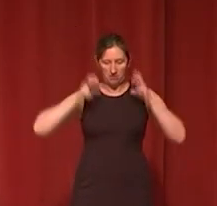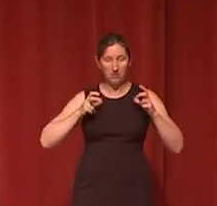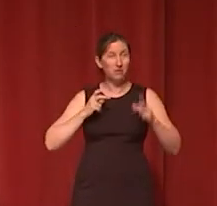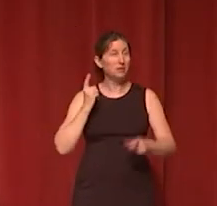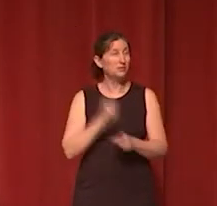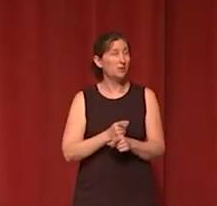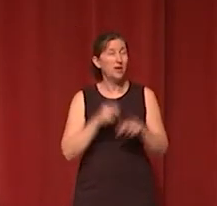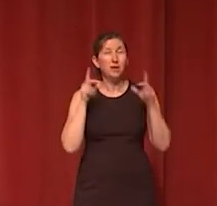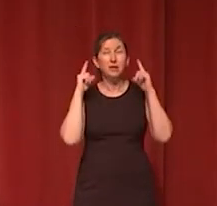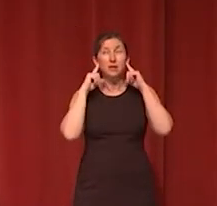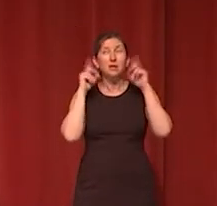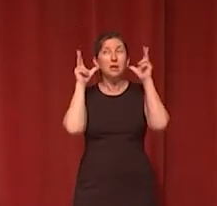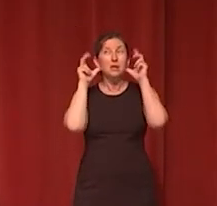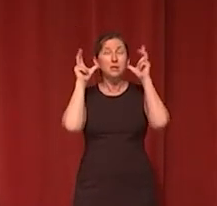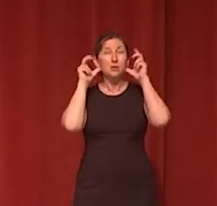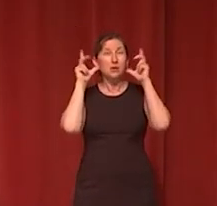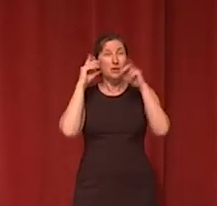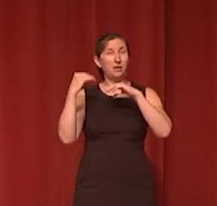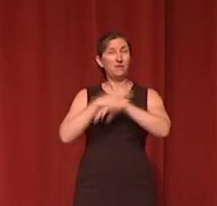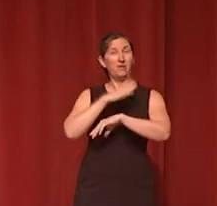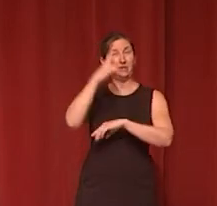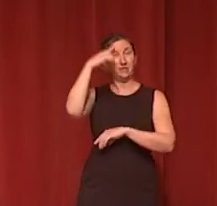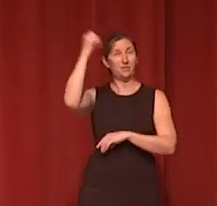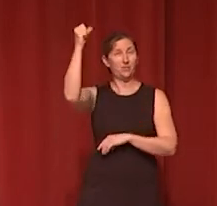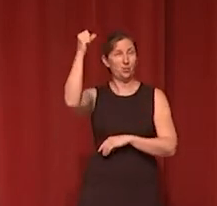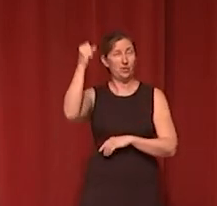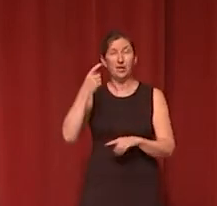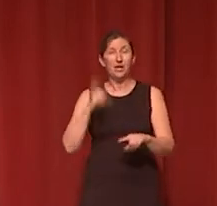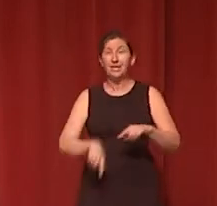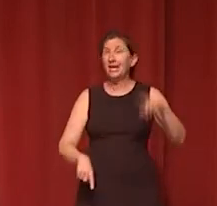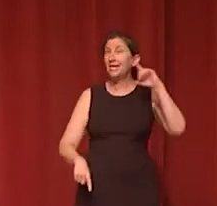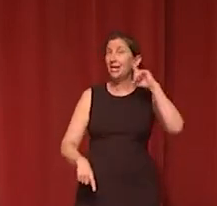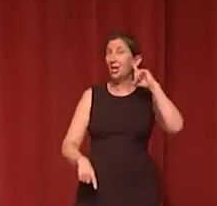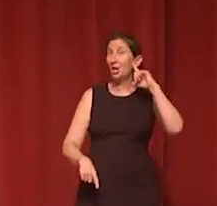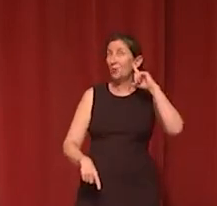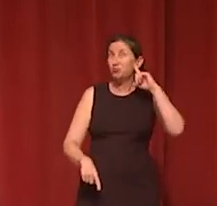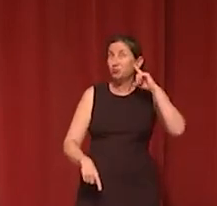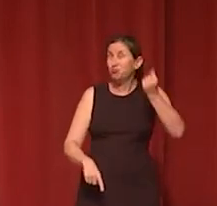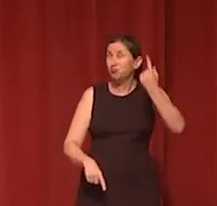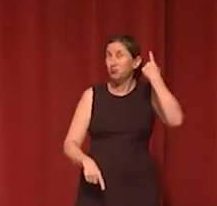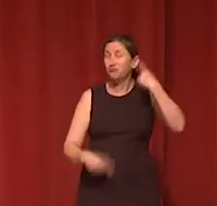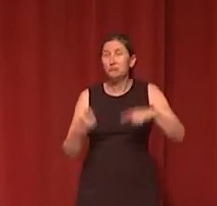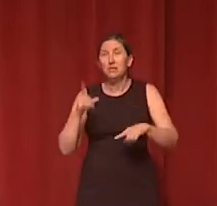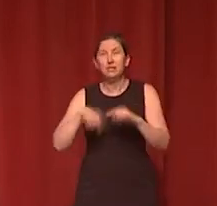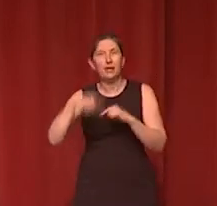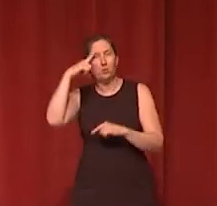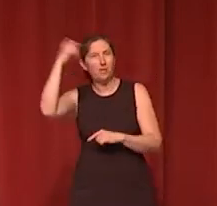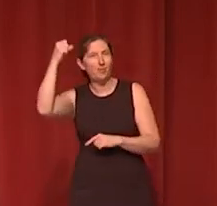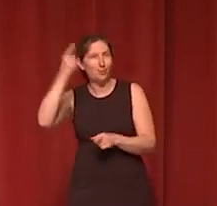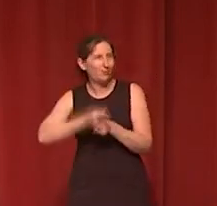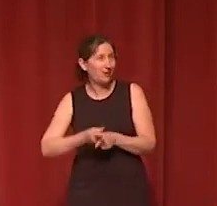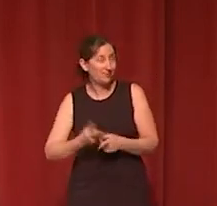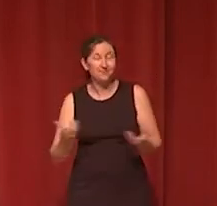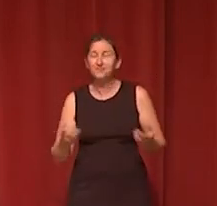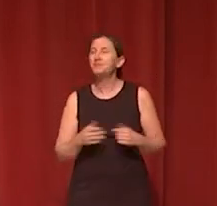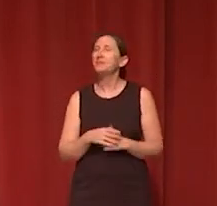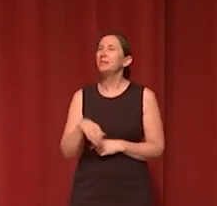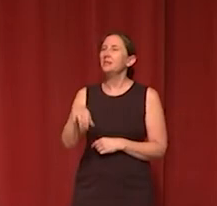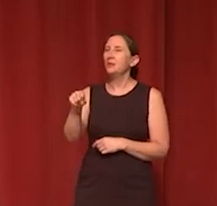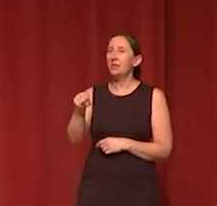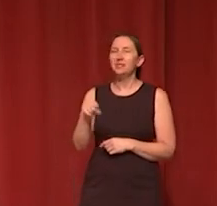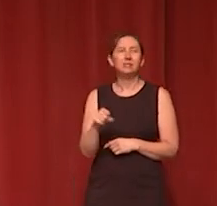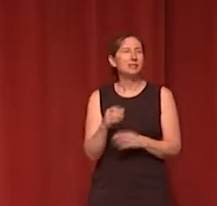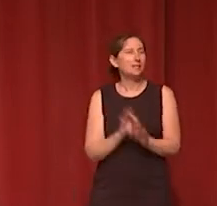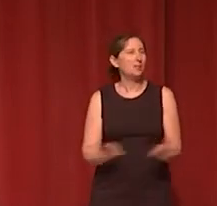because we can't expect individuals to remember what they can't hear. So we'll definitely make sure you get